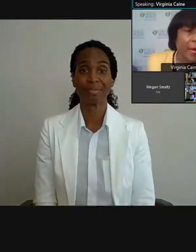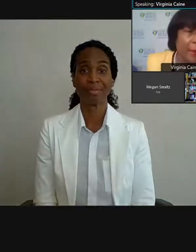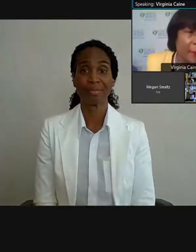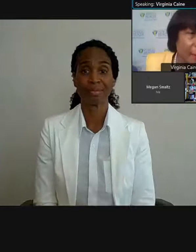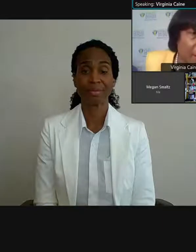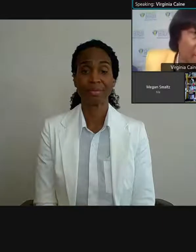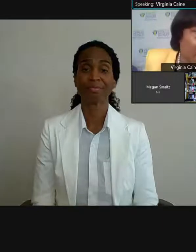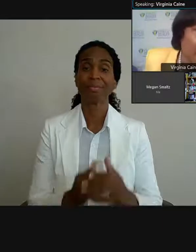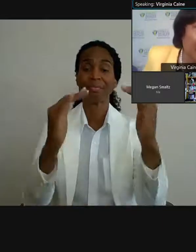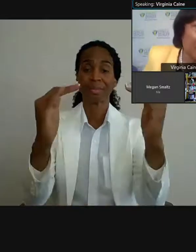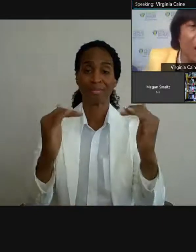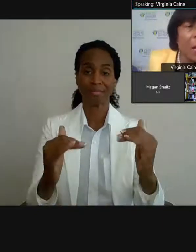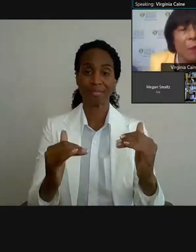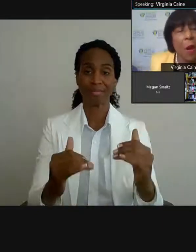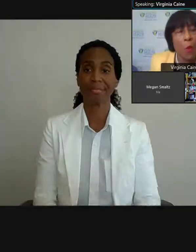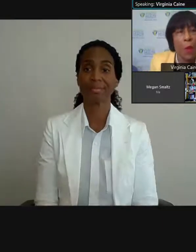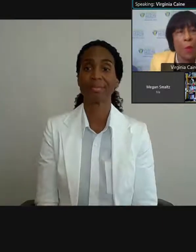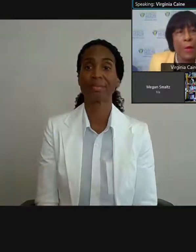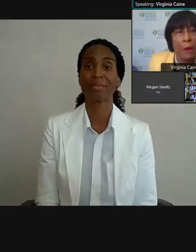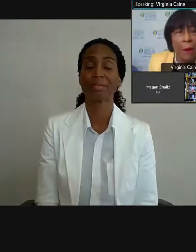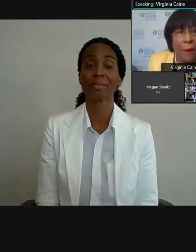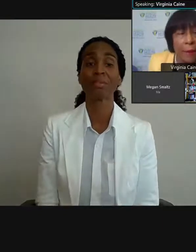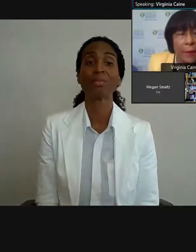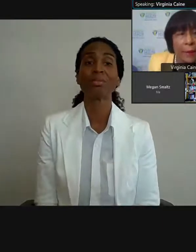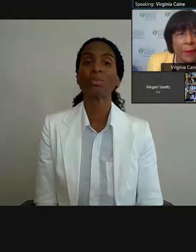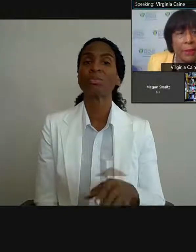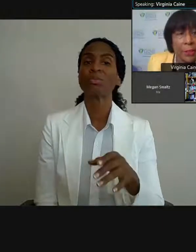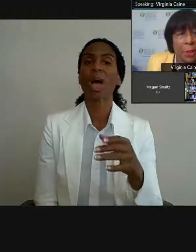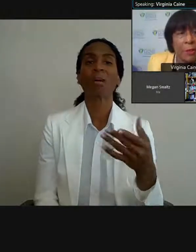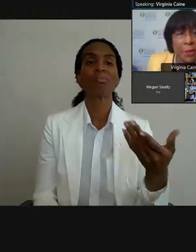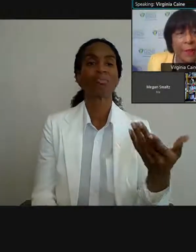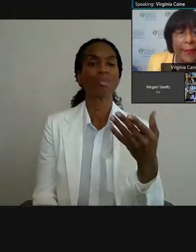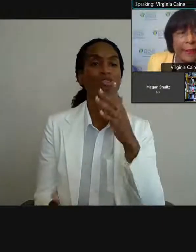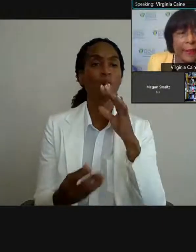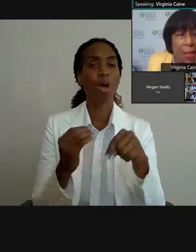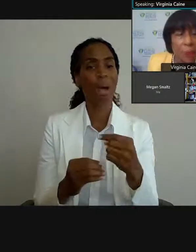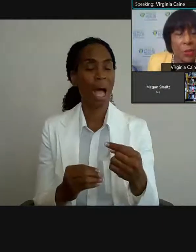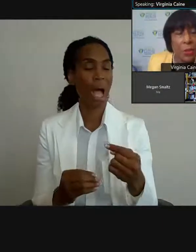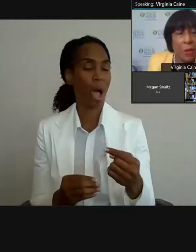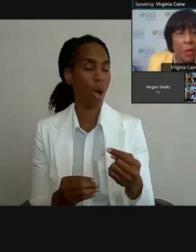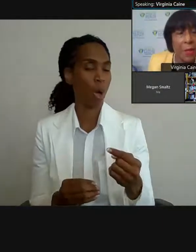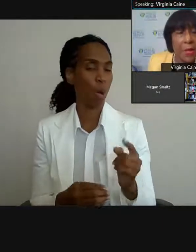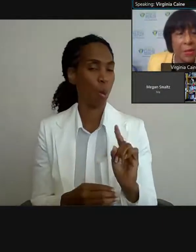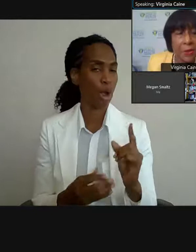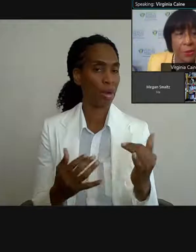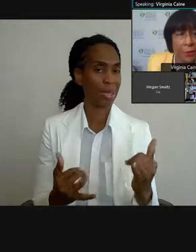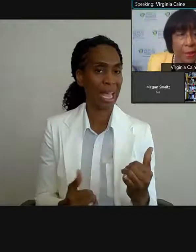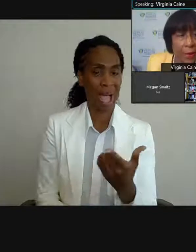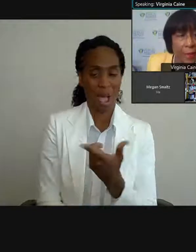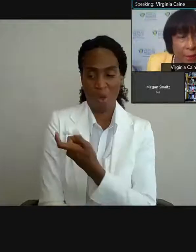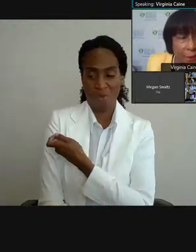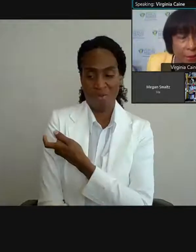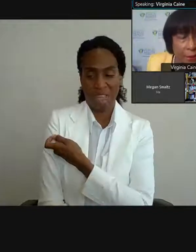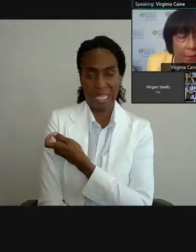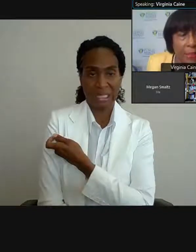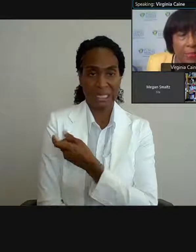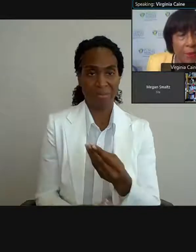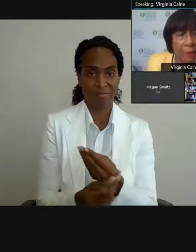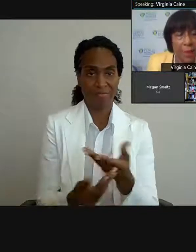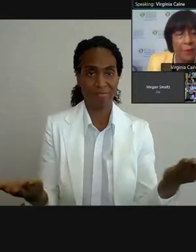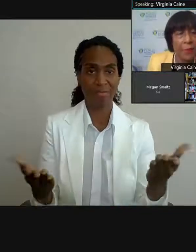Next slide. So let's talk about where we are in terms of vaccine doses administered